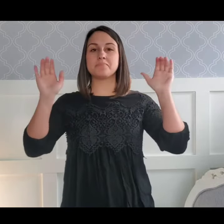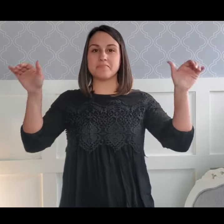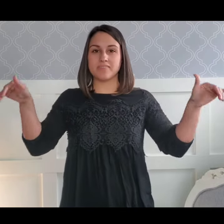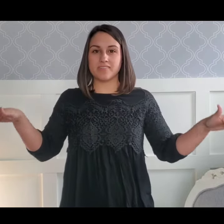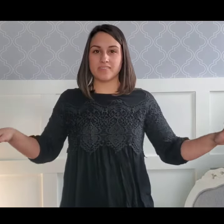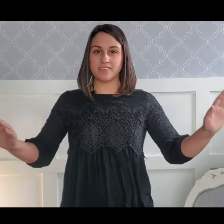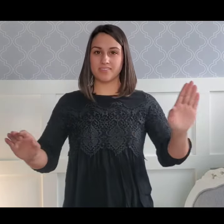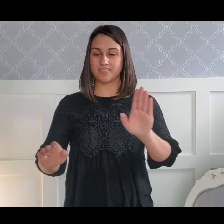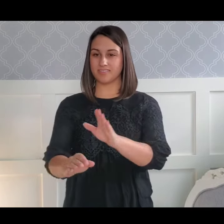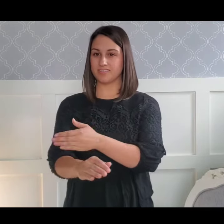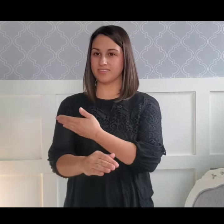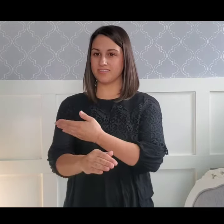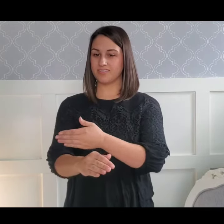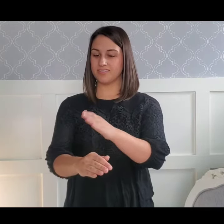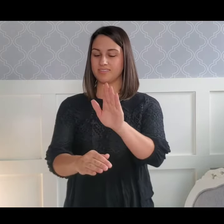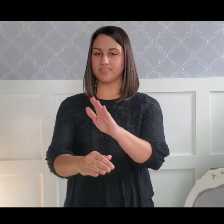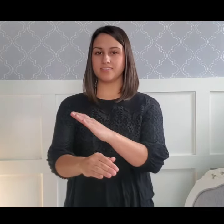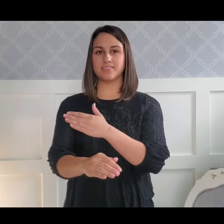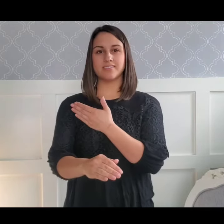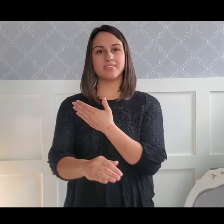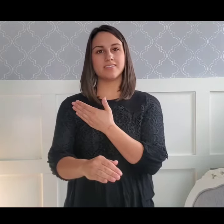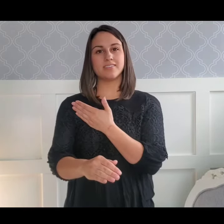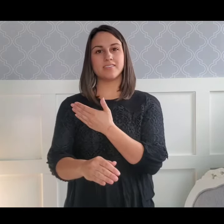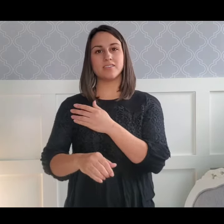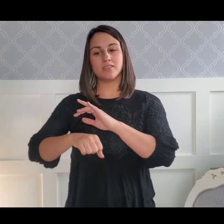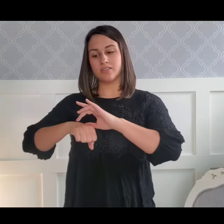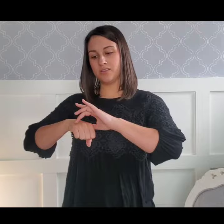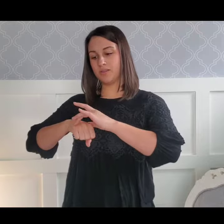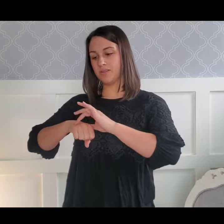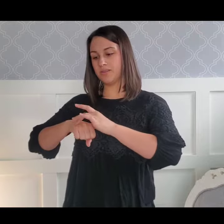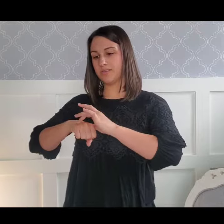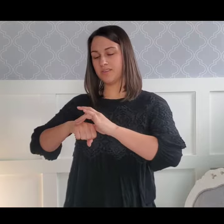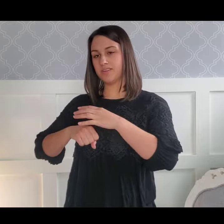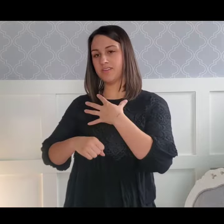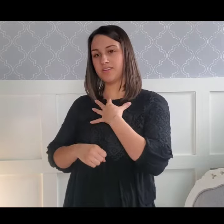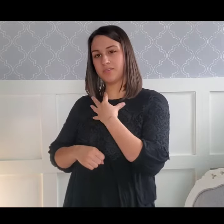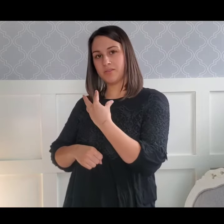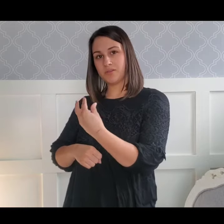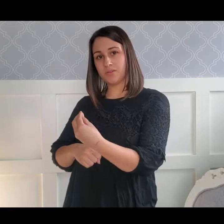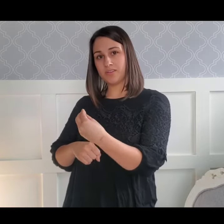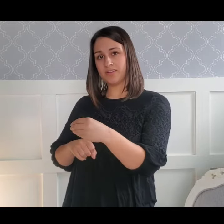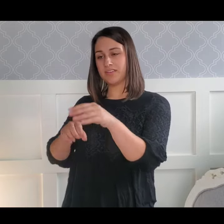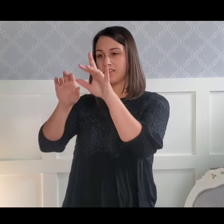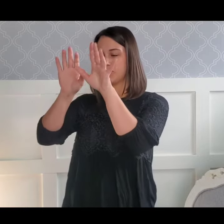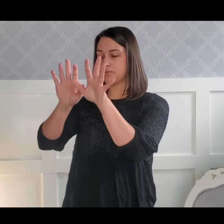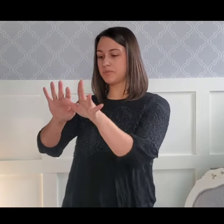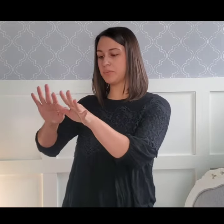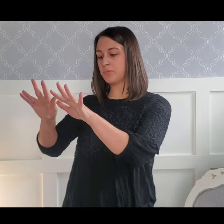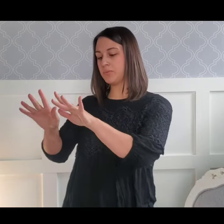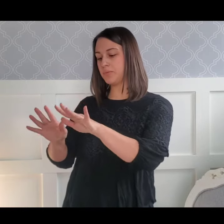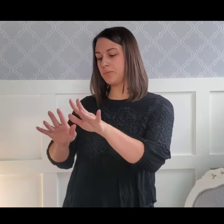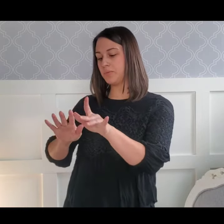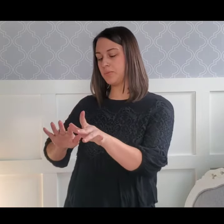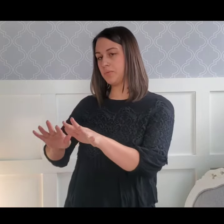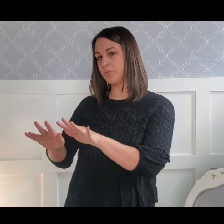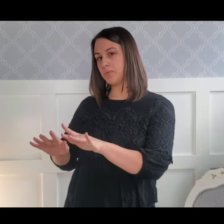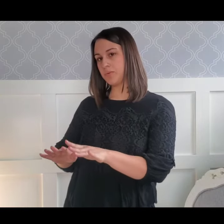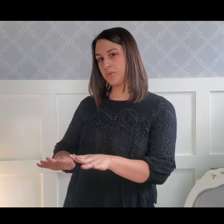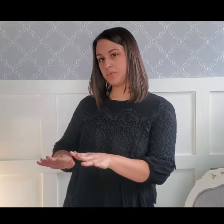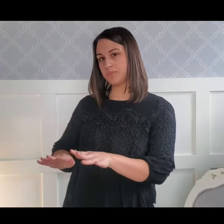angels sing? Will earth be white with drifted snow,